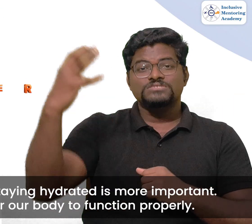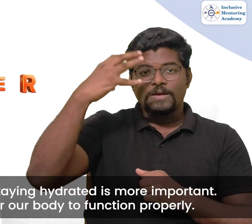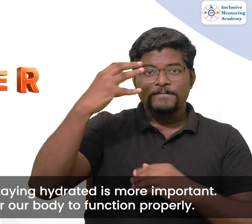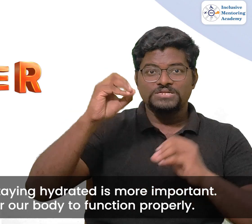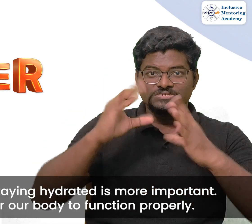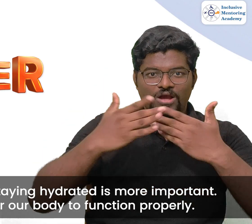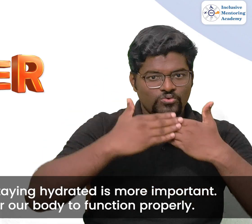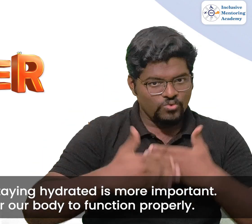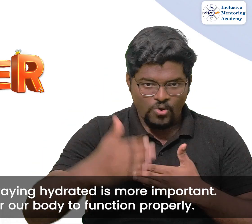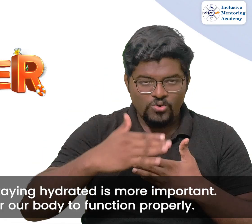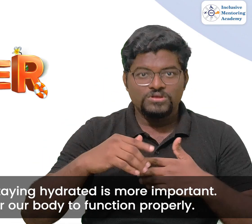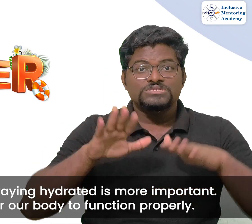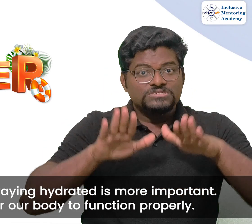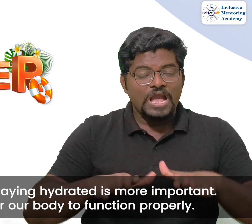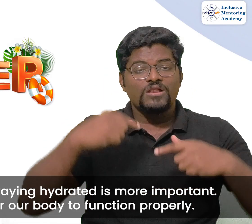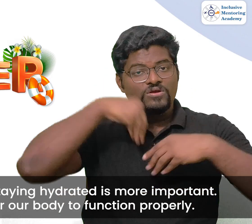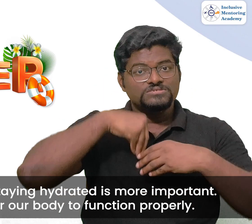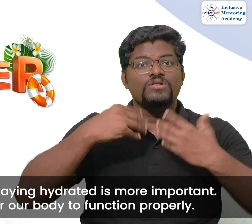As the summer starts, staying hydrated is more important.